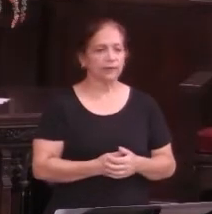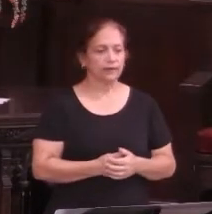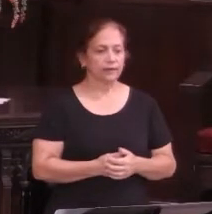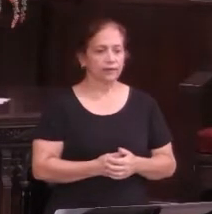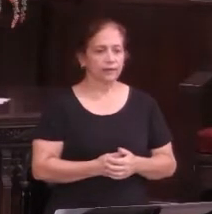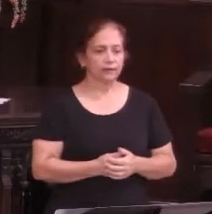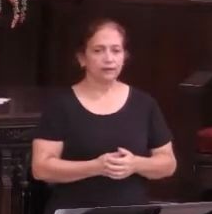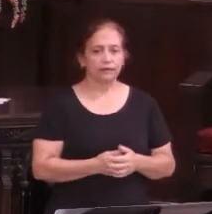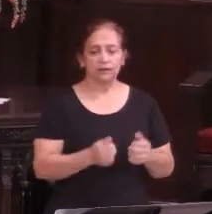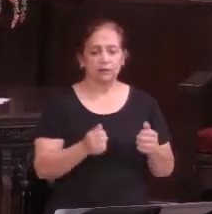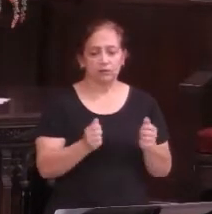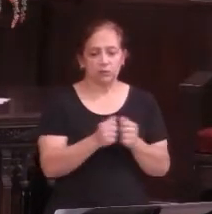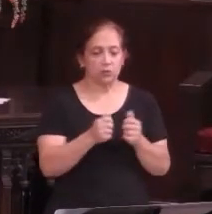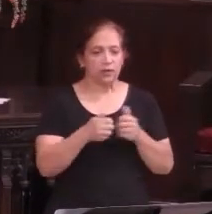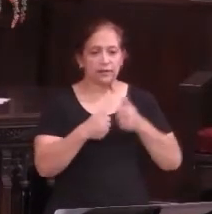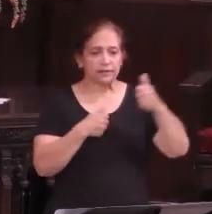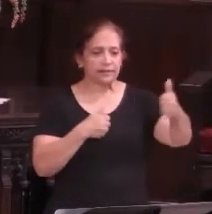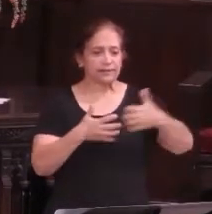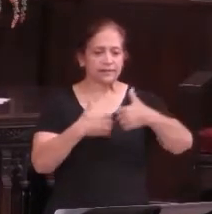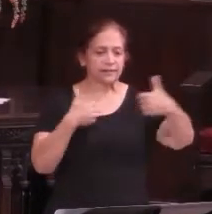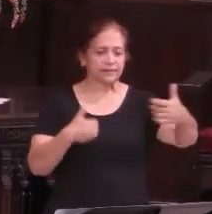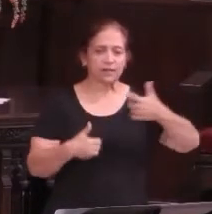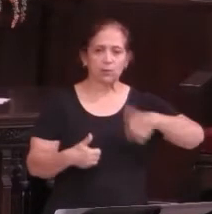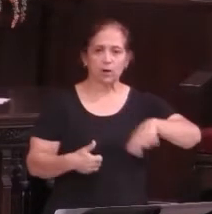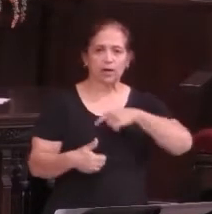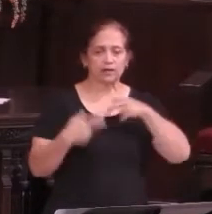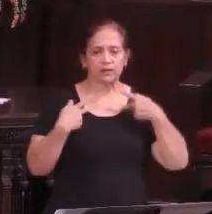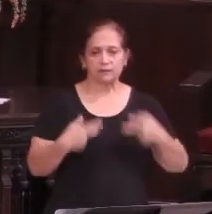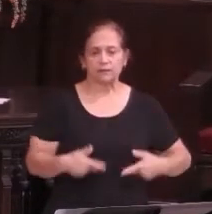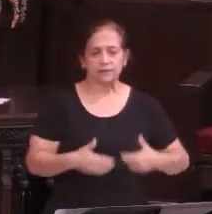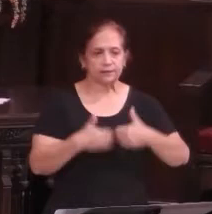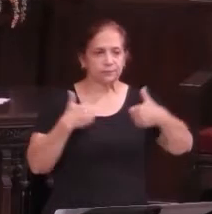distance that separates us physically.